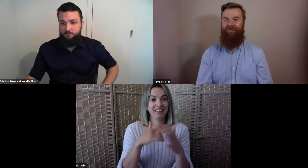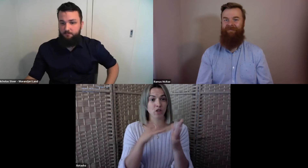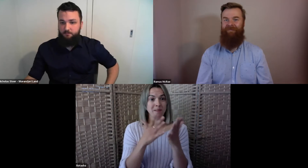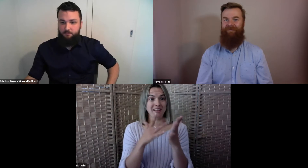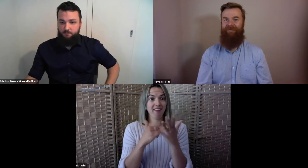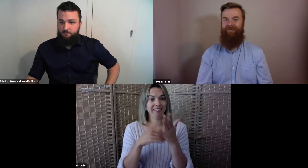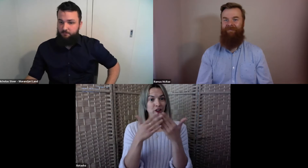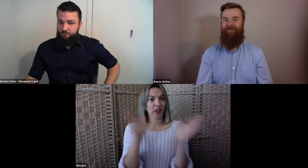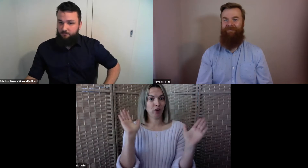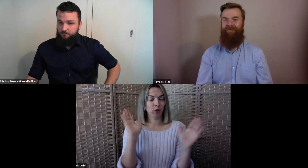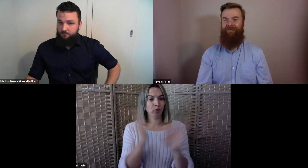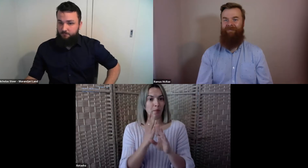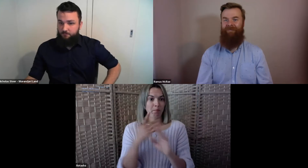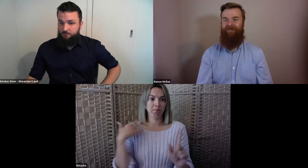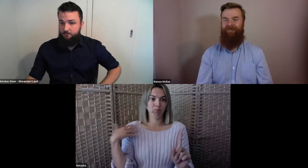Where to start?